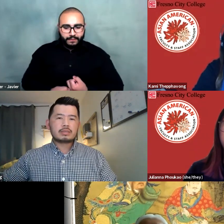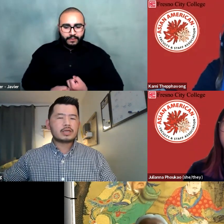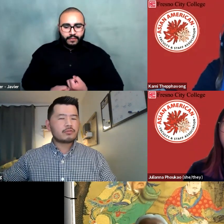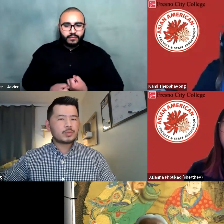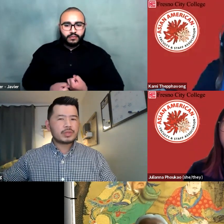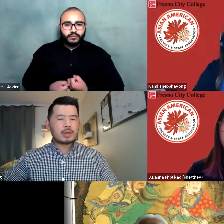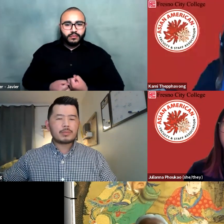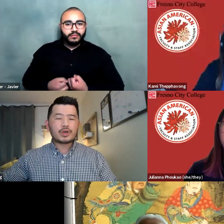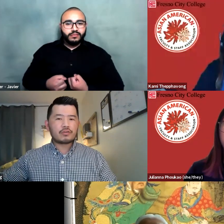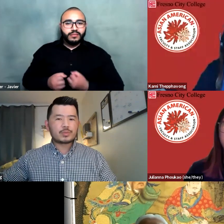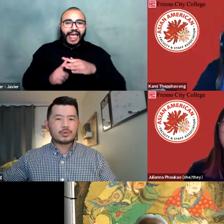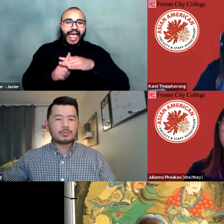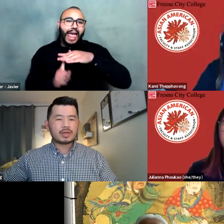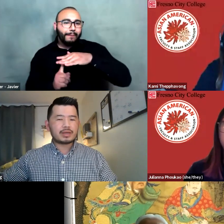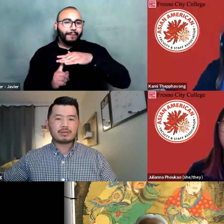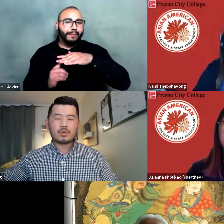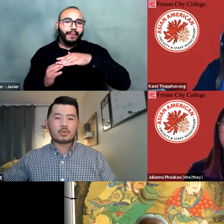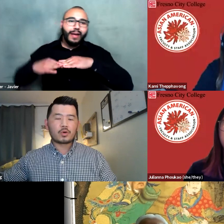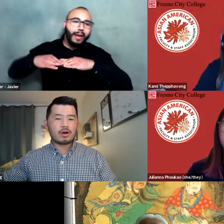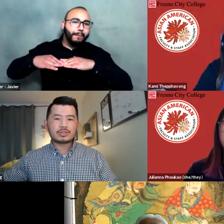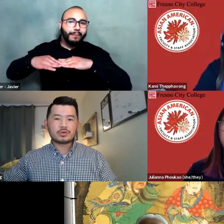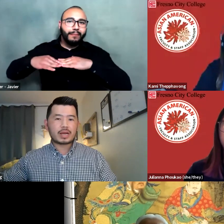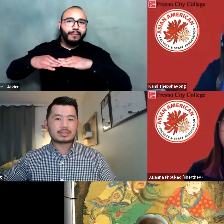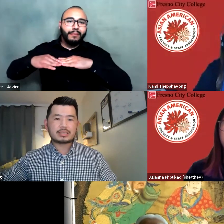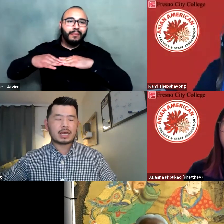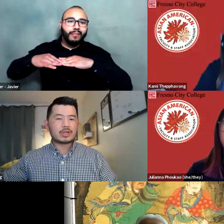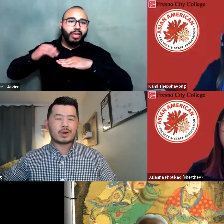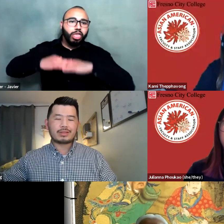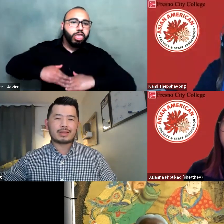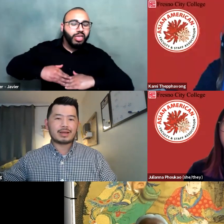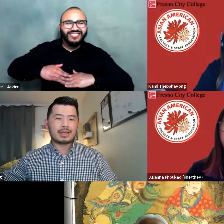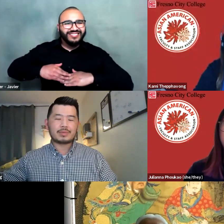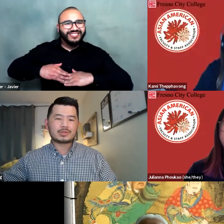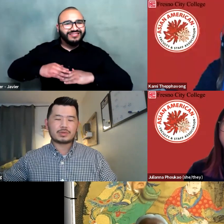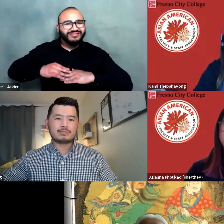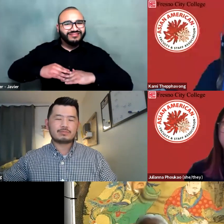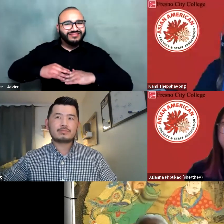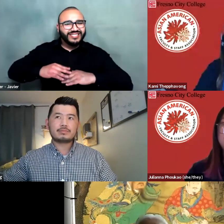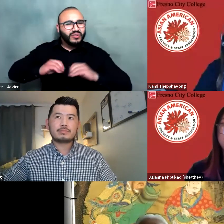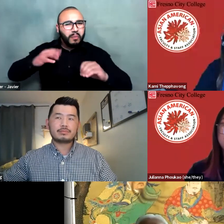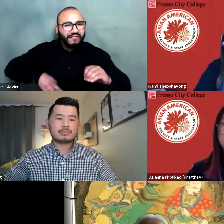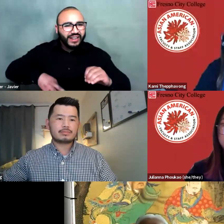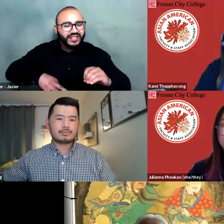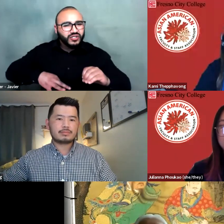So get comfortable with that. It might be uncomfortable, but we're all still practicing it. I know that I am as well.